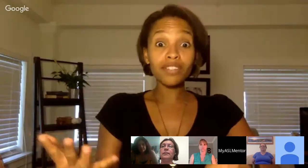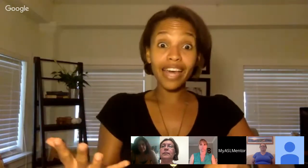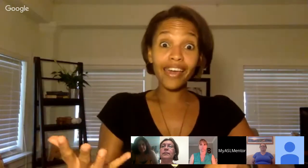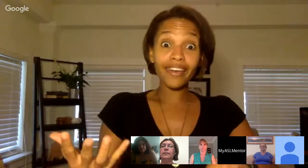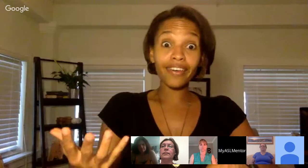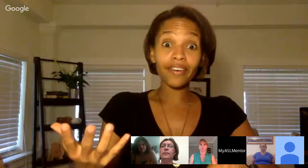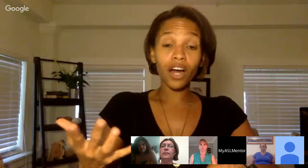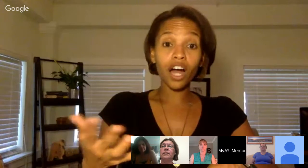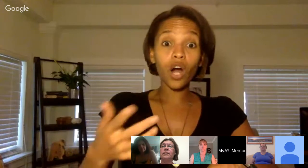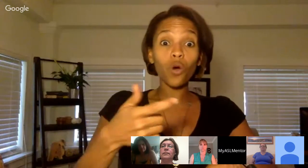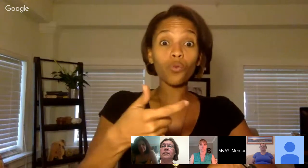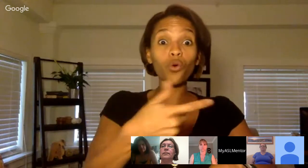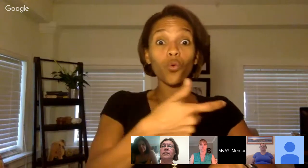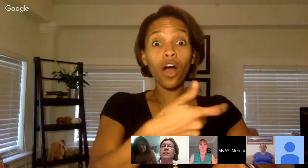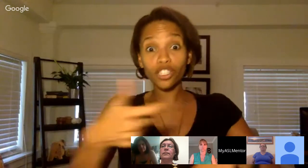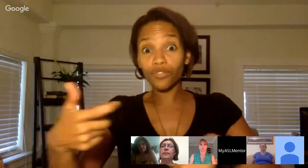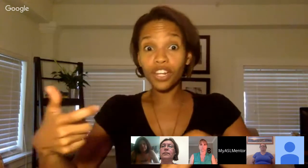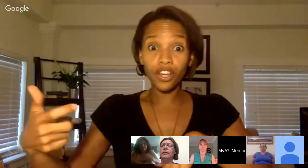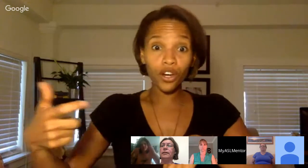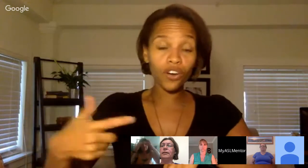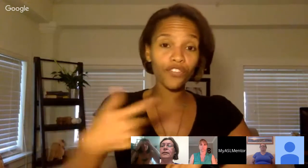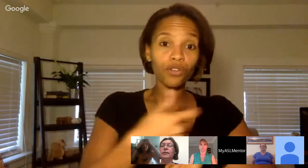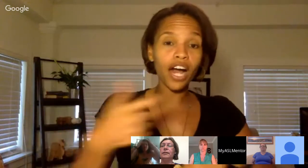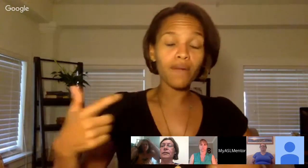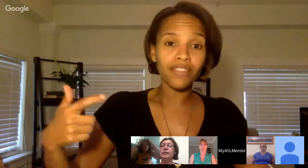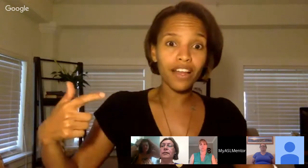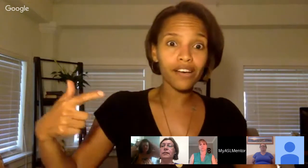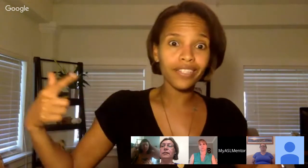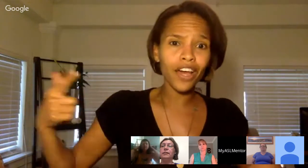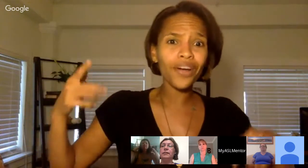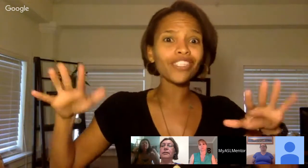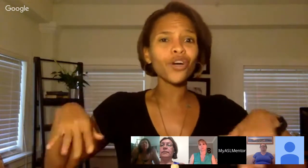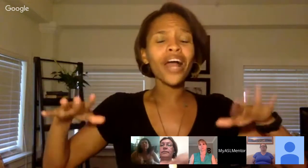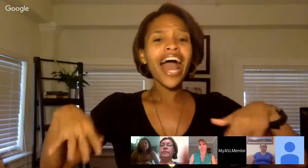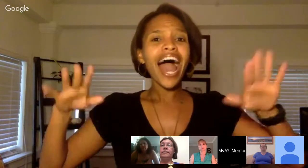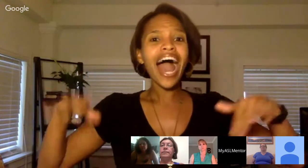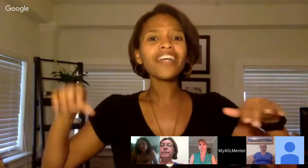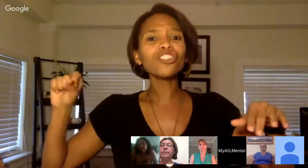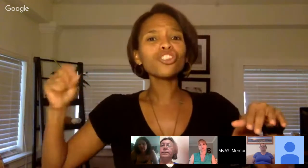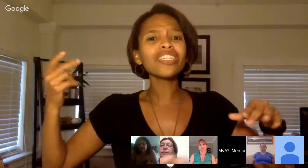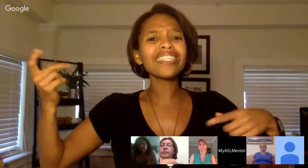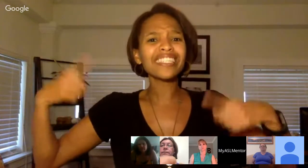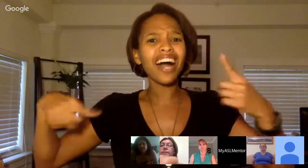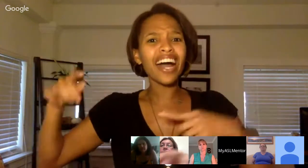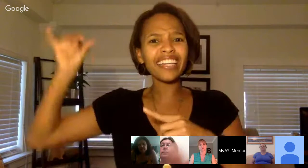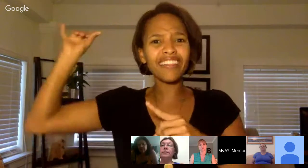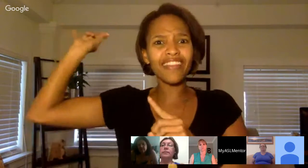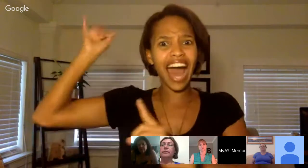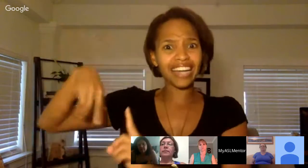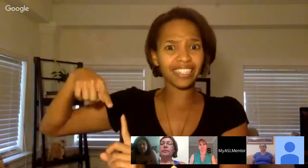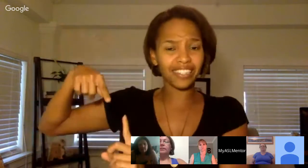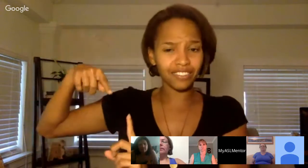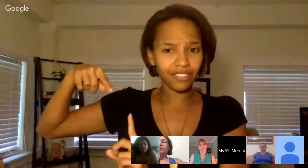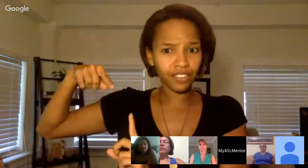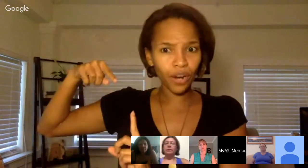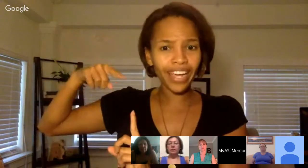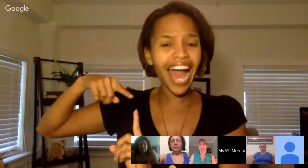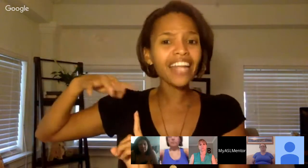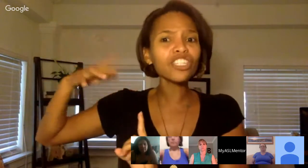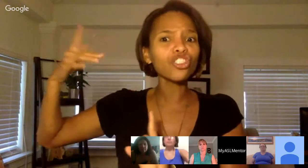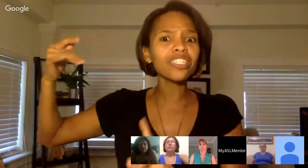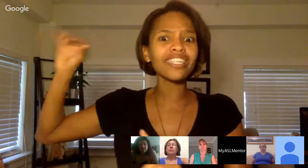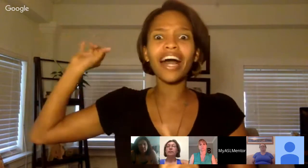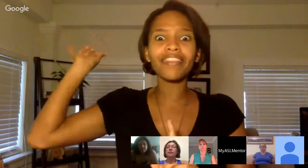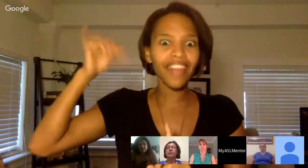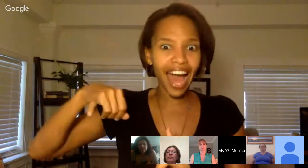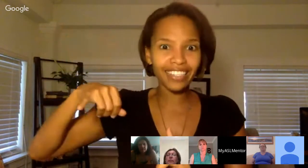Sometimes I'll say, we'll watch a video a few times, and then I'll say, okay, so how did she sign that? Right? How